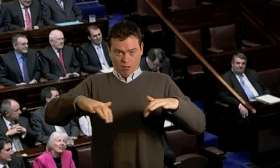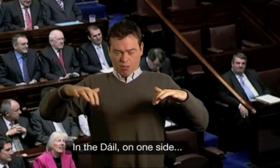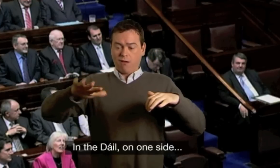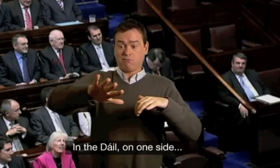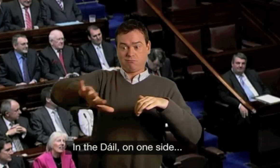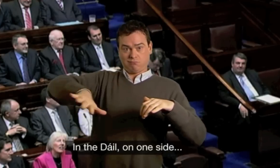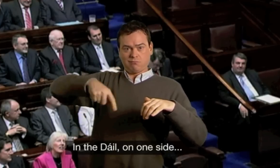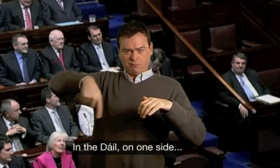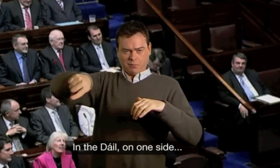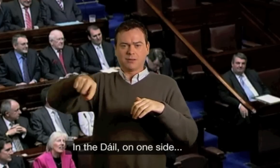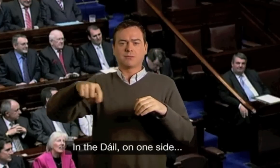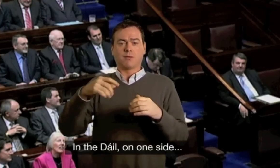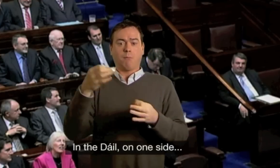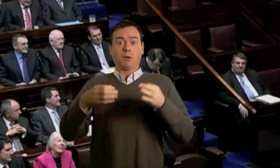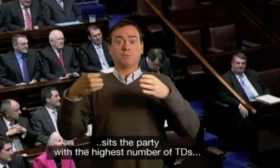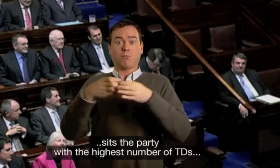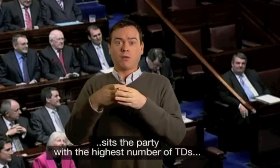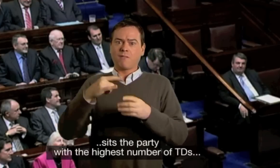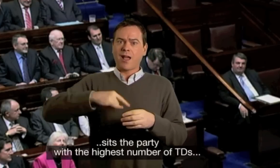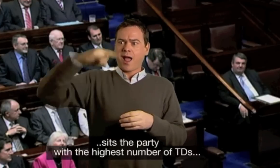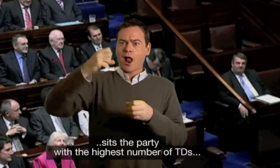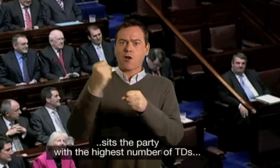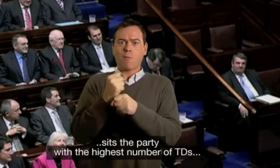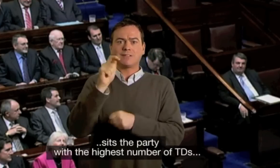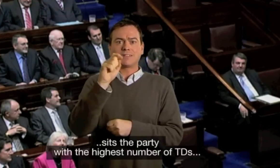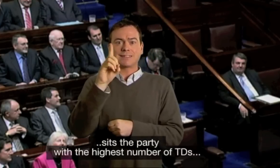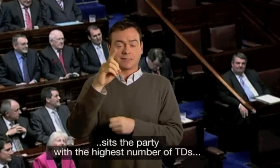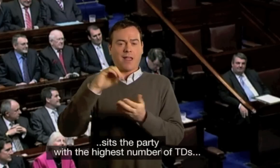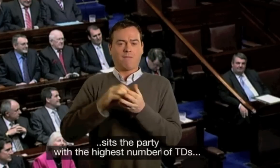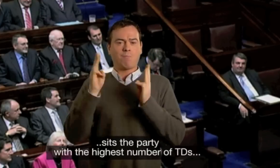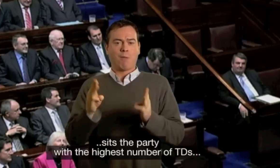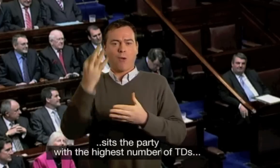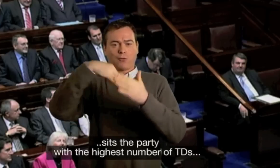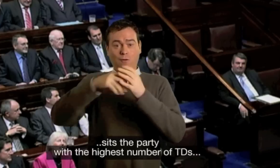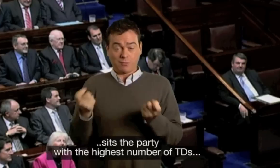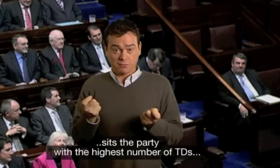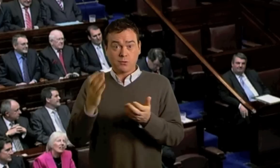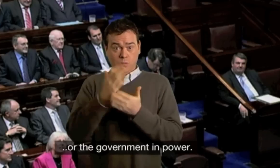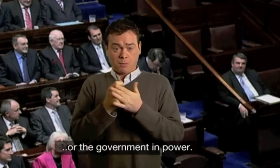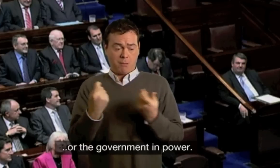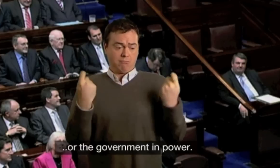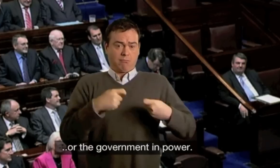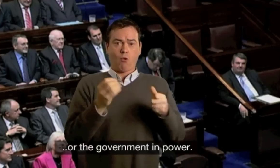In the Dáil, on one side, sits the party with the highest number of TDs, or the government in